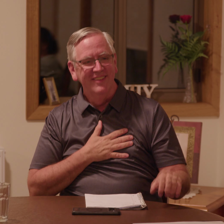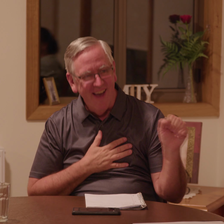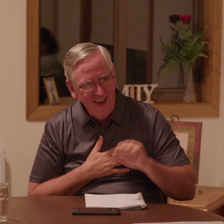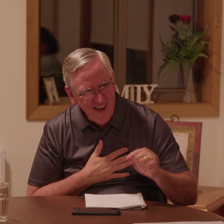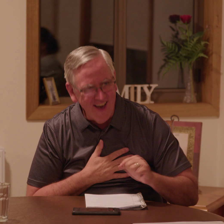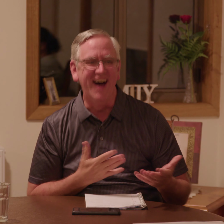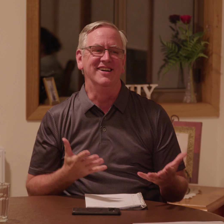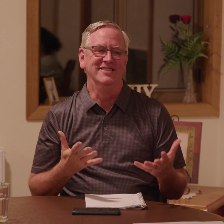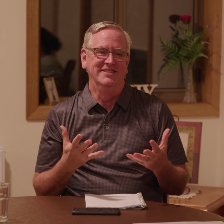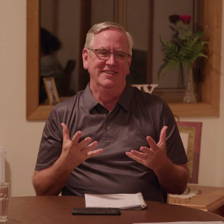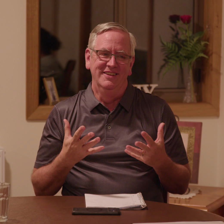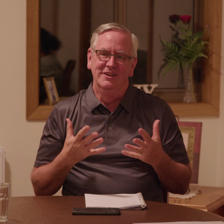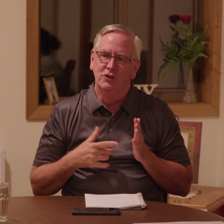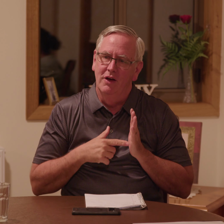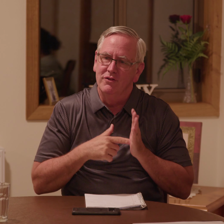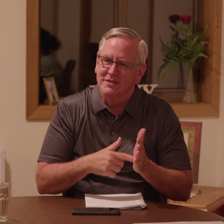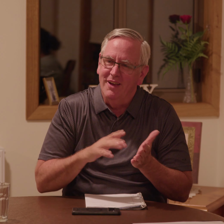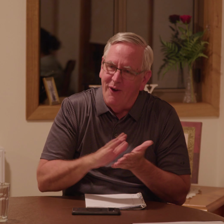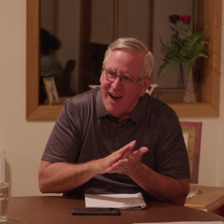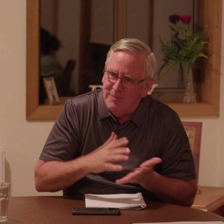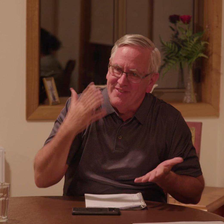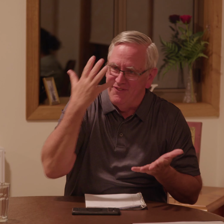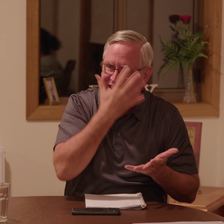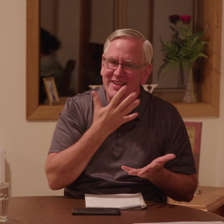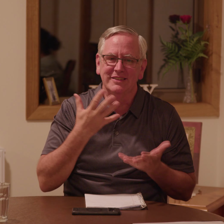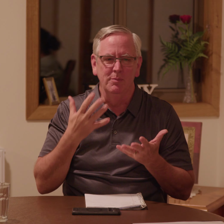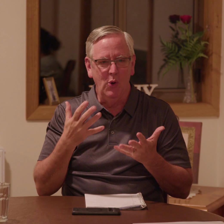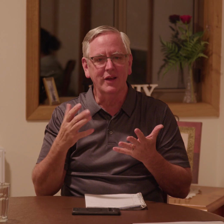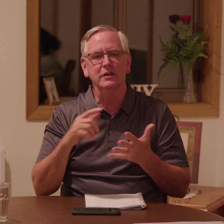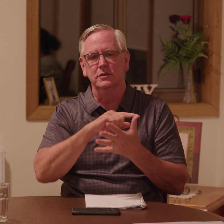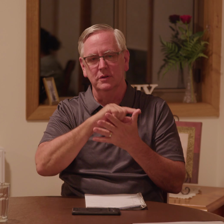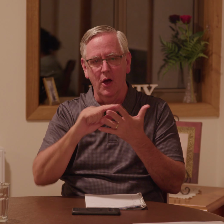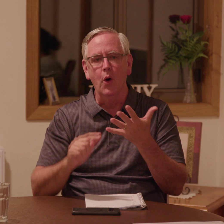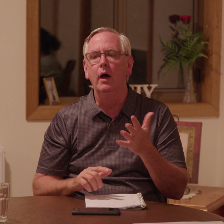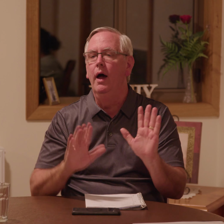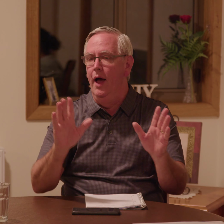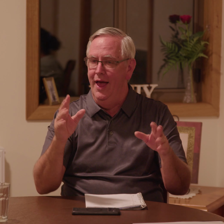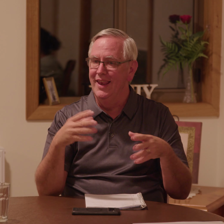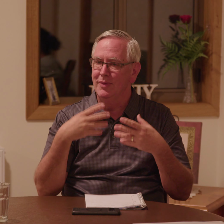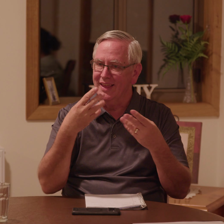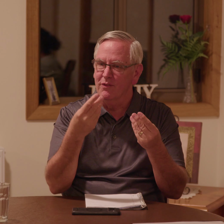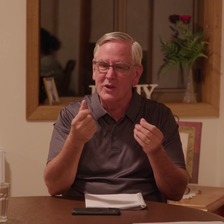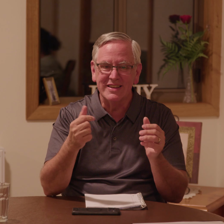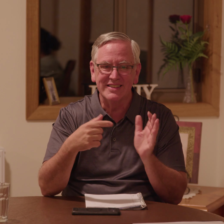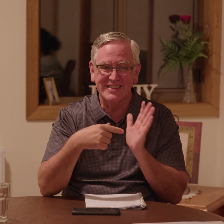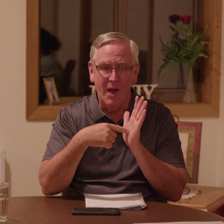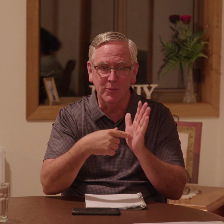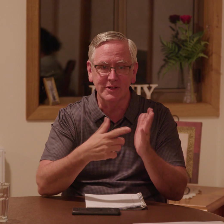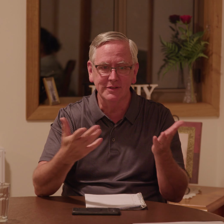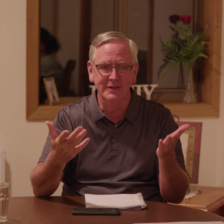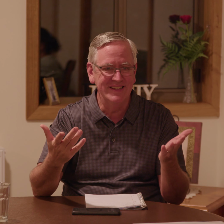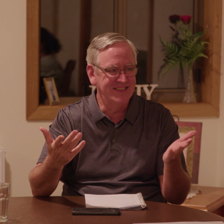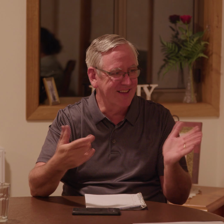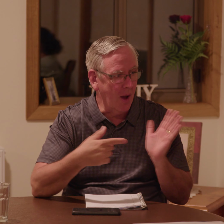and they feel that. They feel the sincerity of that. You have to show, if it's happy. That's really important. So let me give